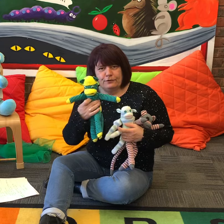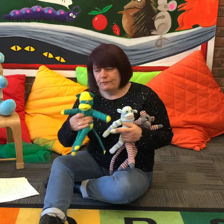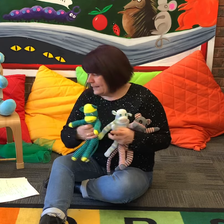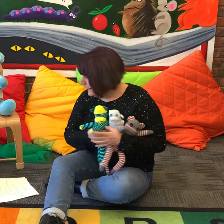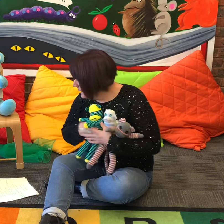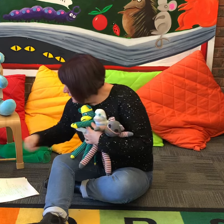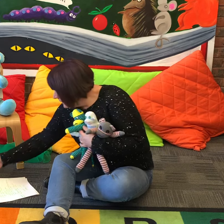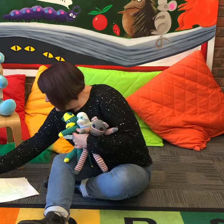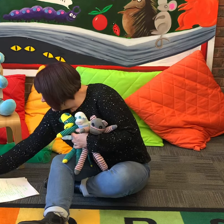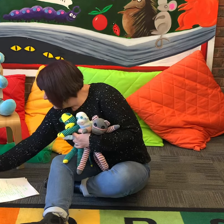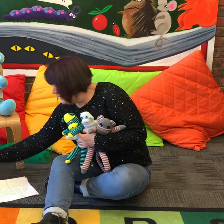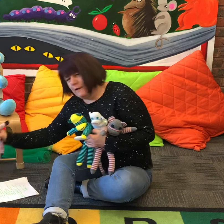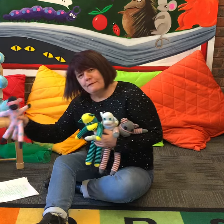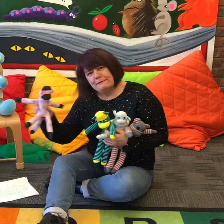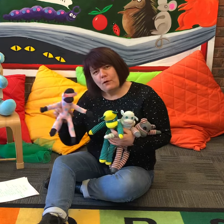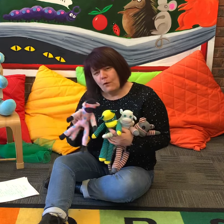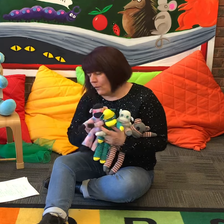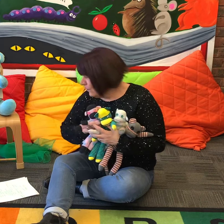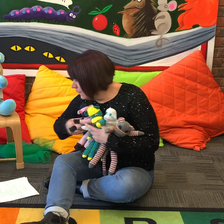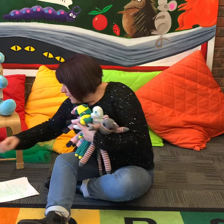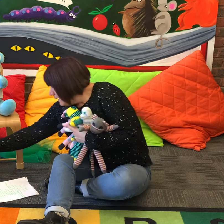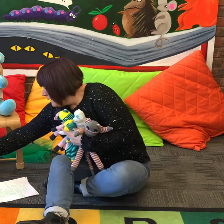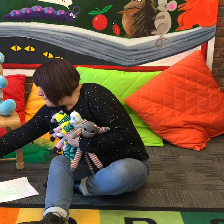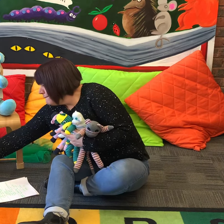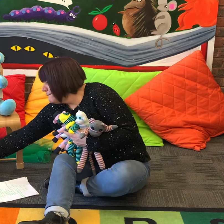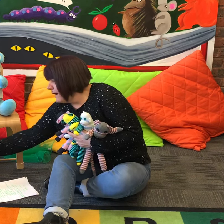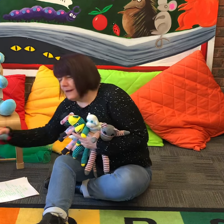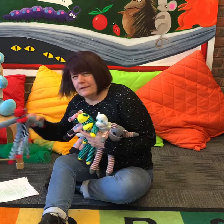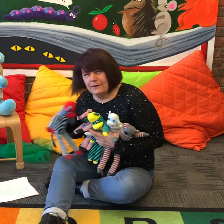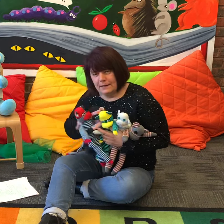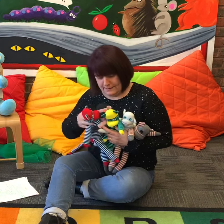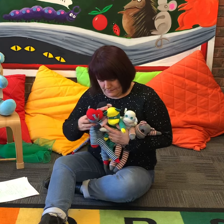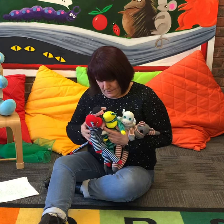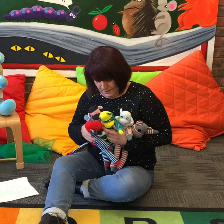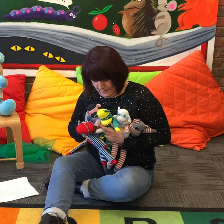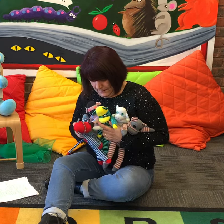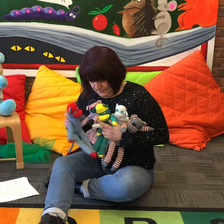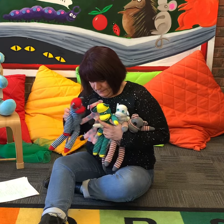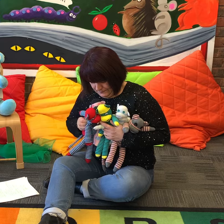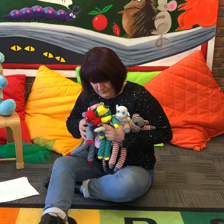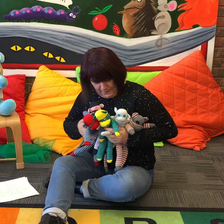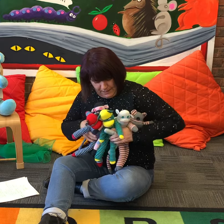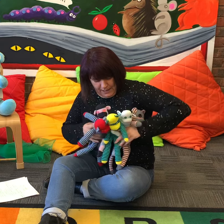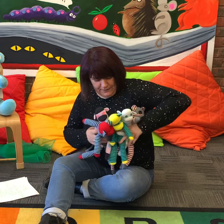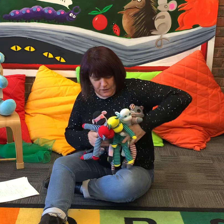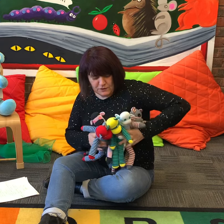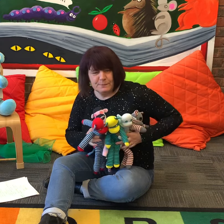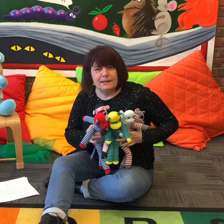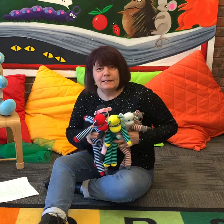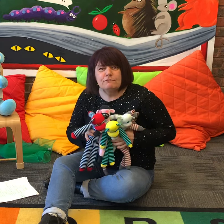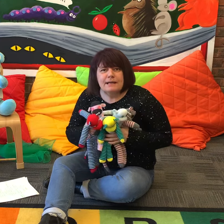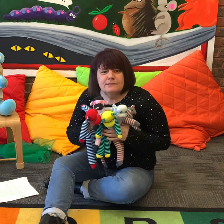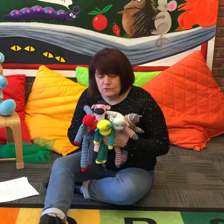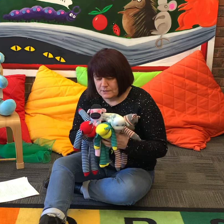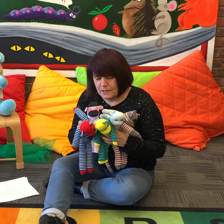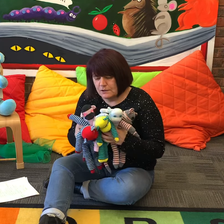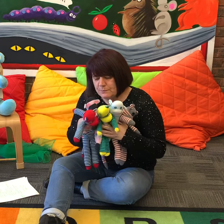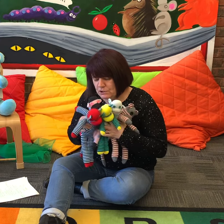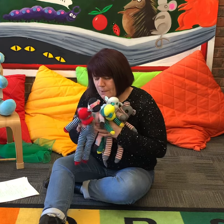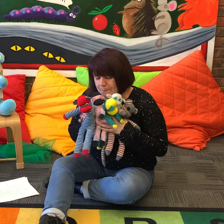three, four, five little monkeys, and they're going to be little rascals, and they're going to be jumping